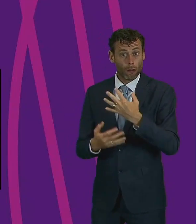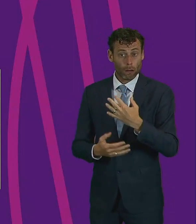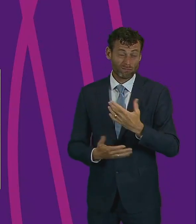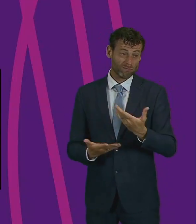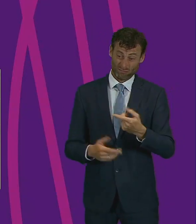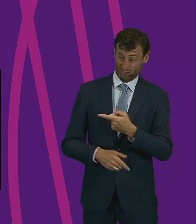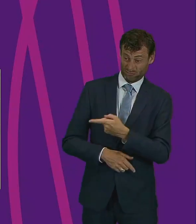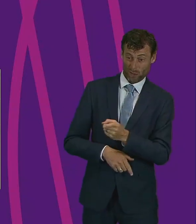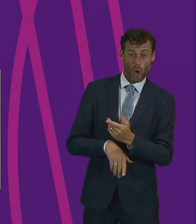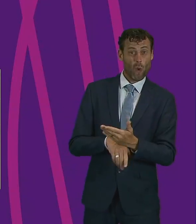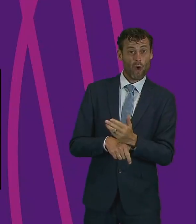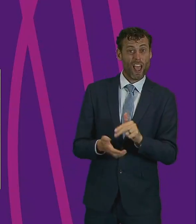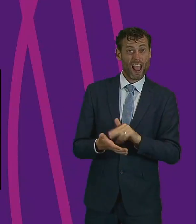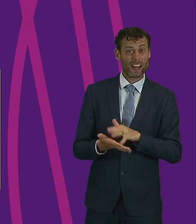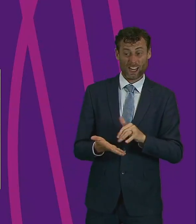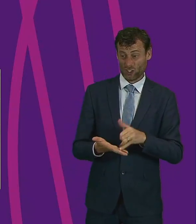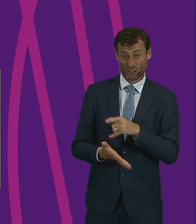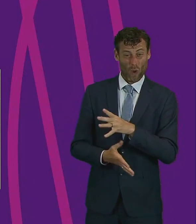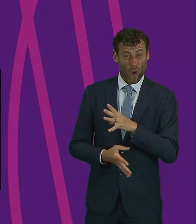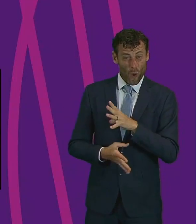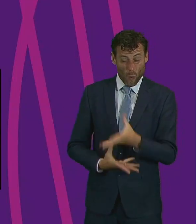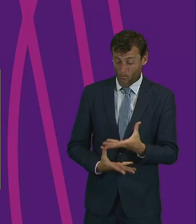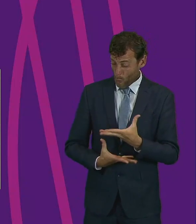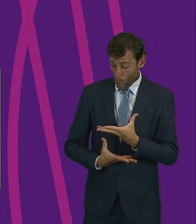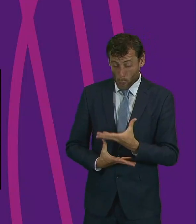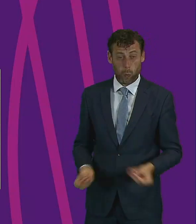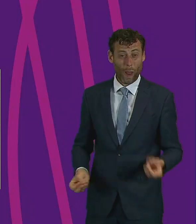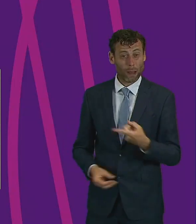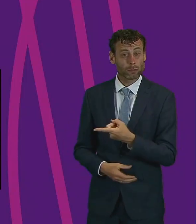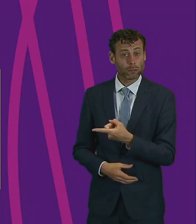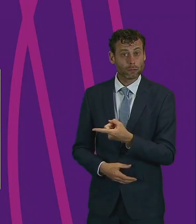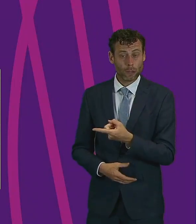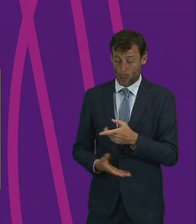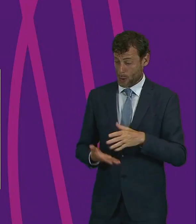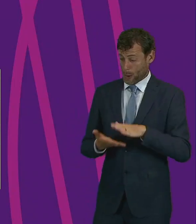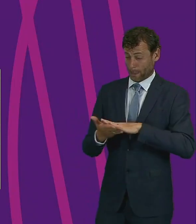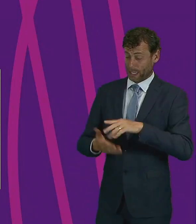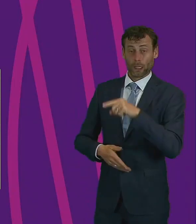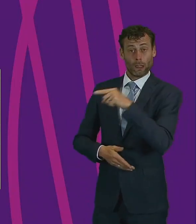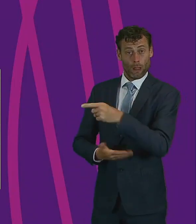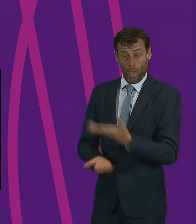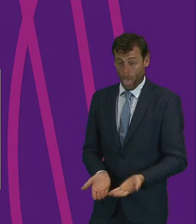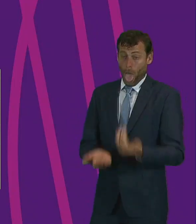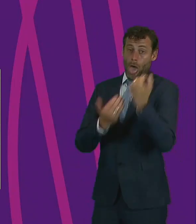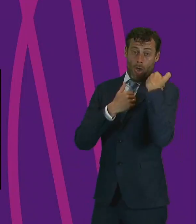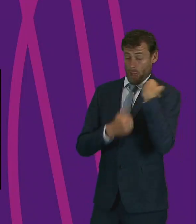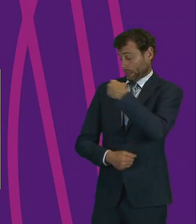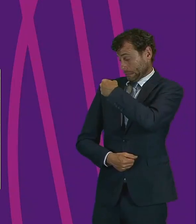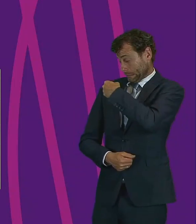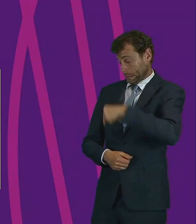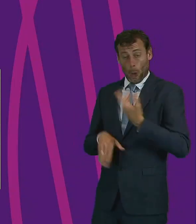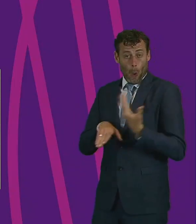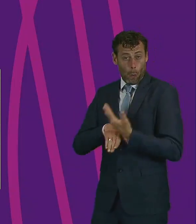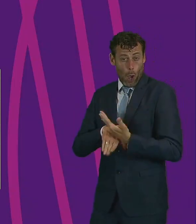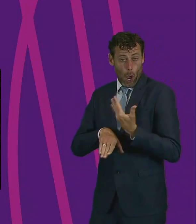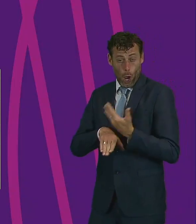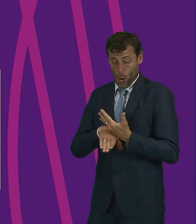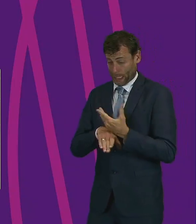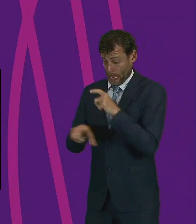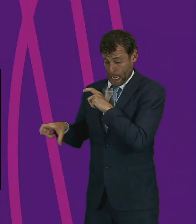is about recognising that we can't ask staff to do everything that they have done on Friday and on